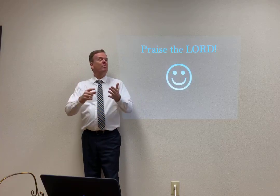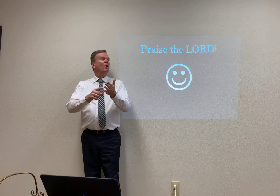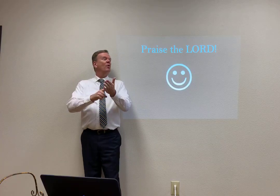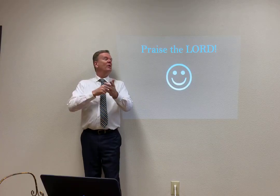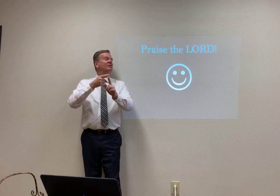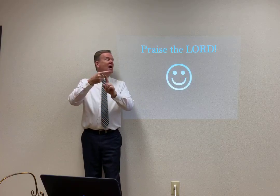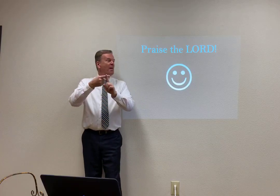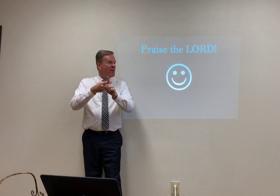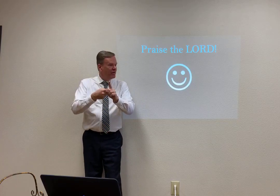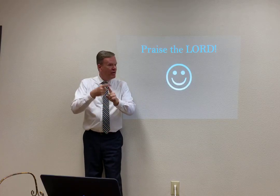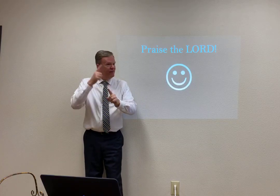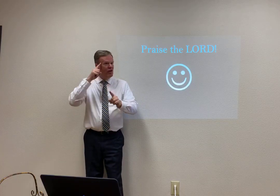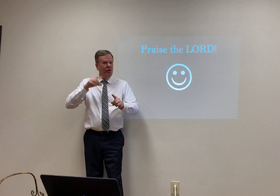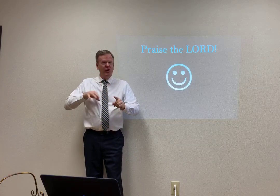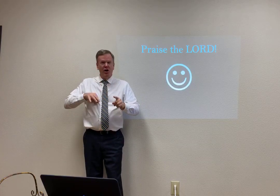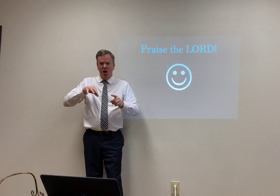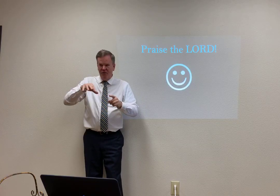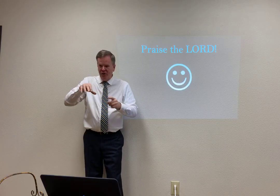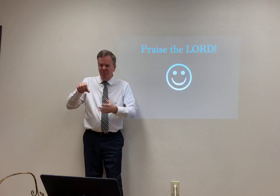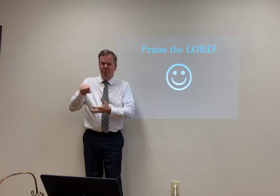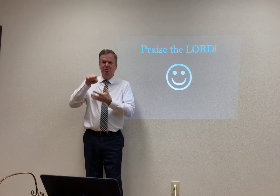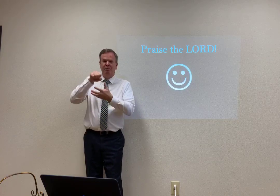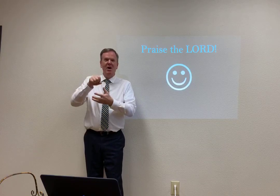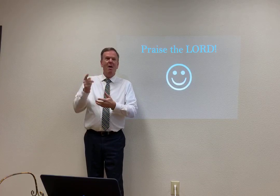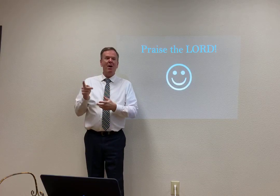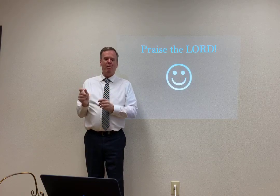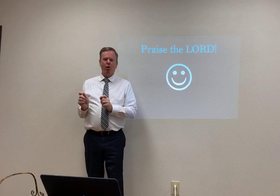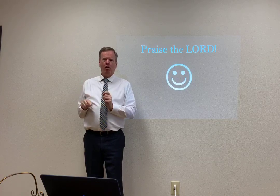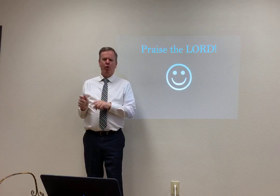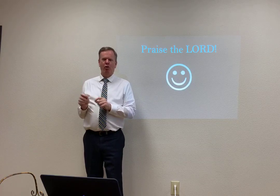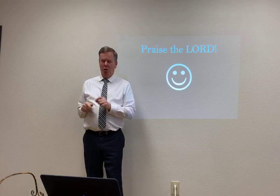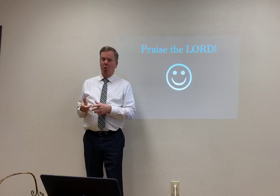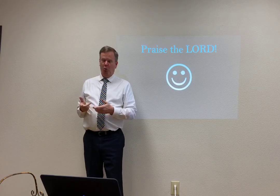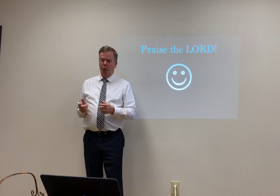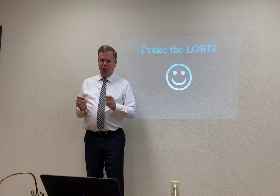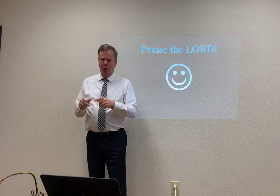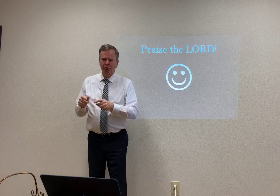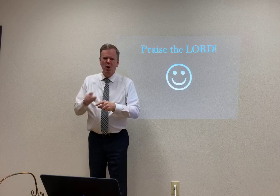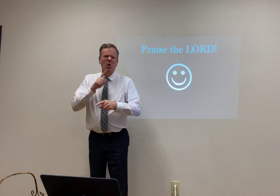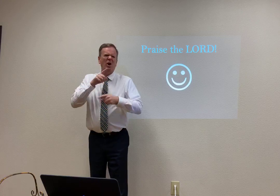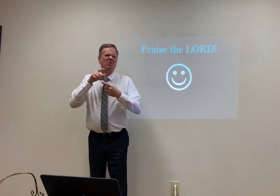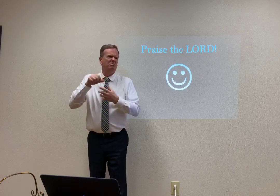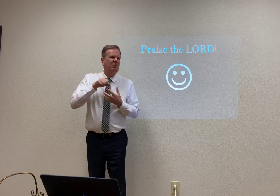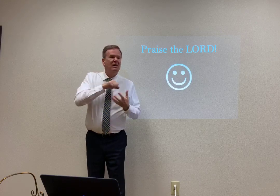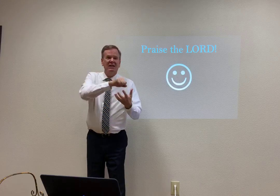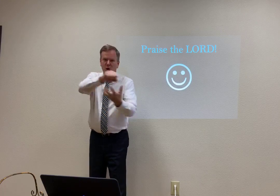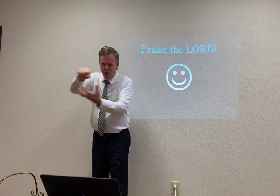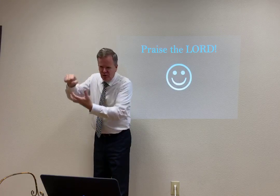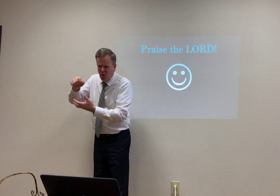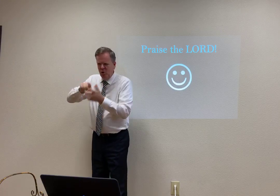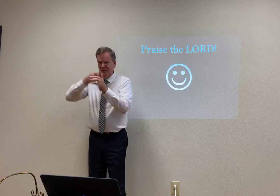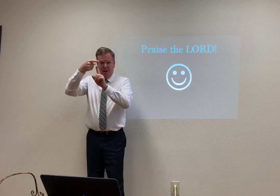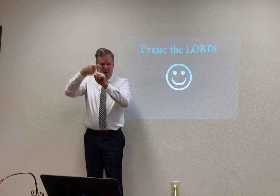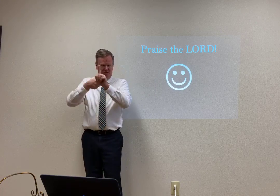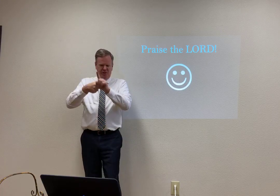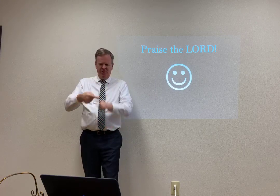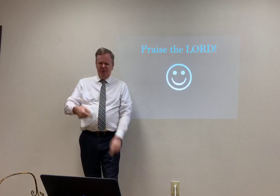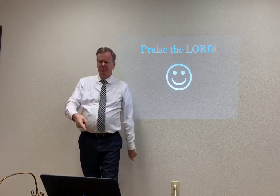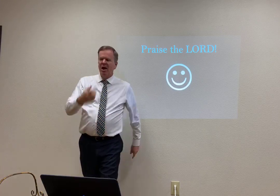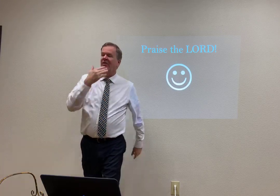So now, for once a month, we do an offering, and we'll go ahead and pass the plate around. We usually do that